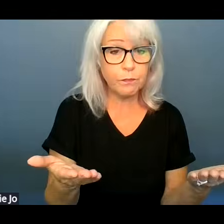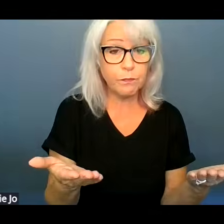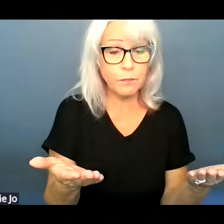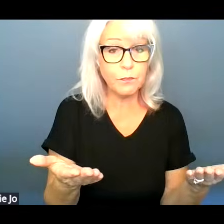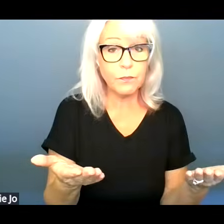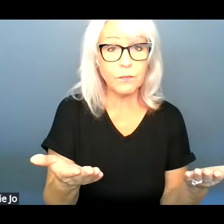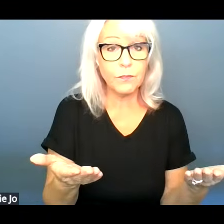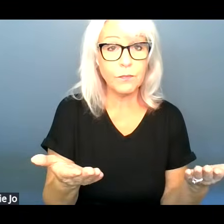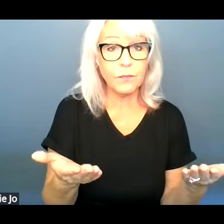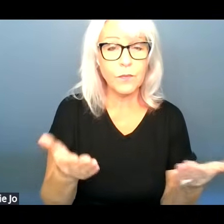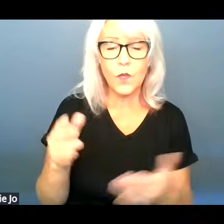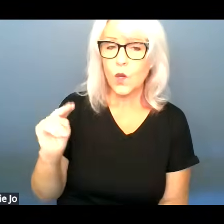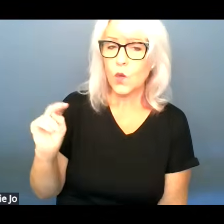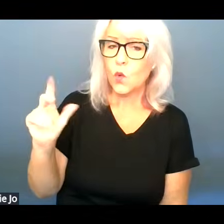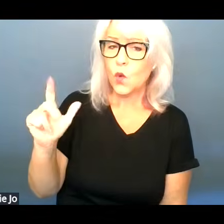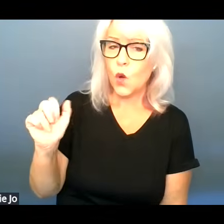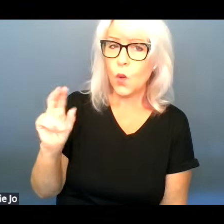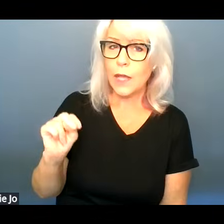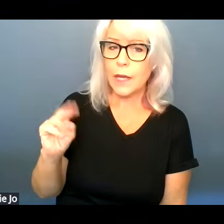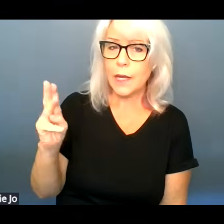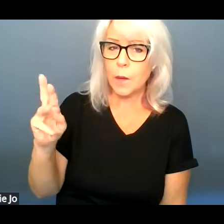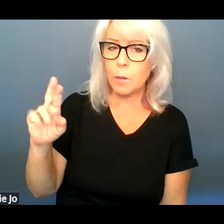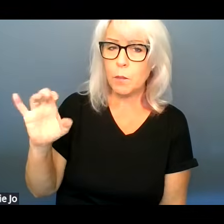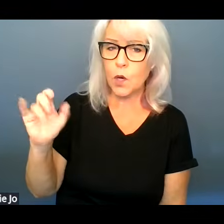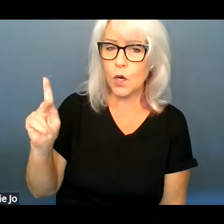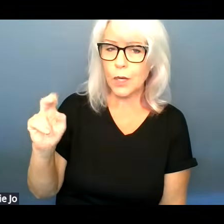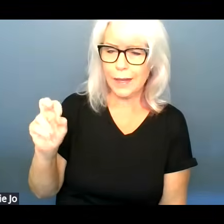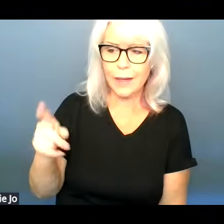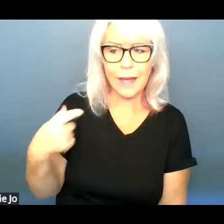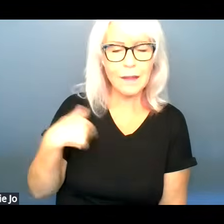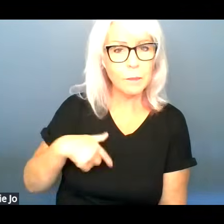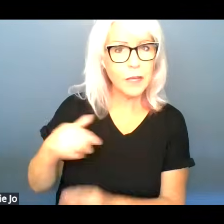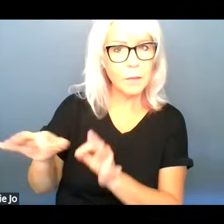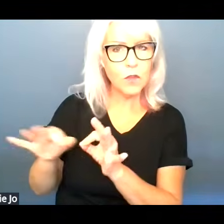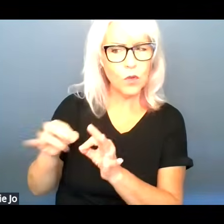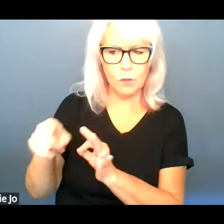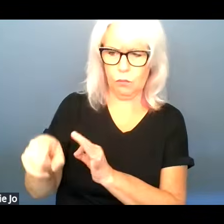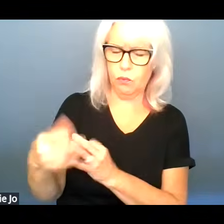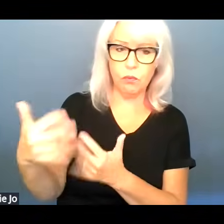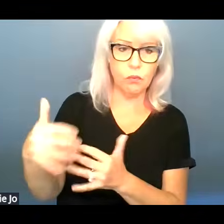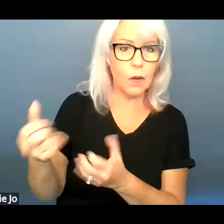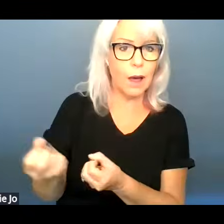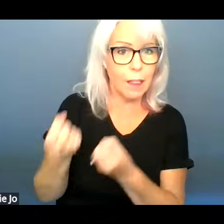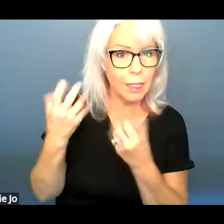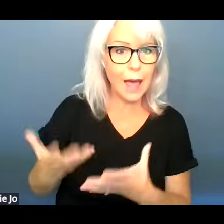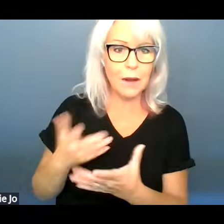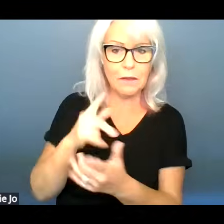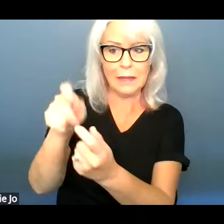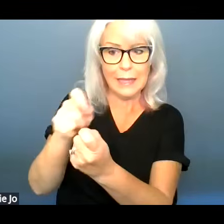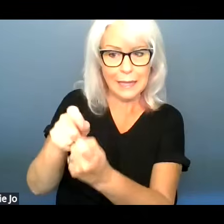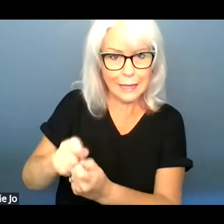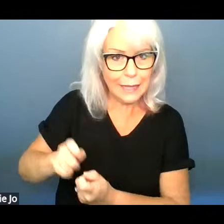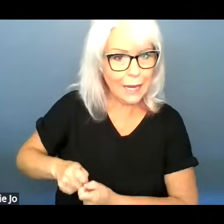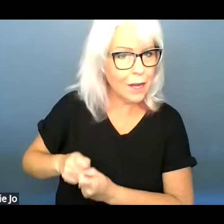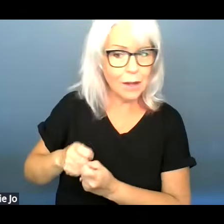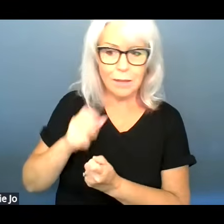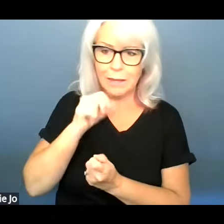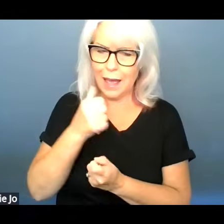Noenberg has been mentioned. We had Noenberg come back with an enormous amount of detail that didn't exist in the first